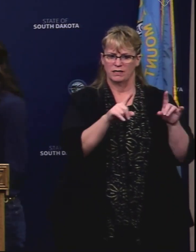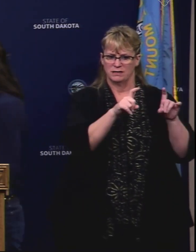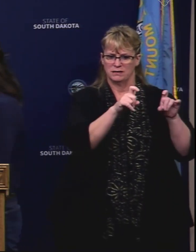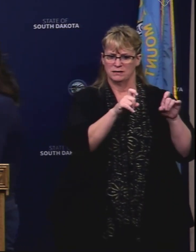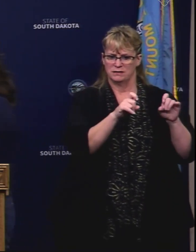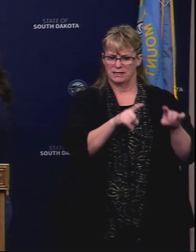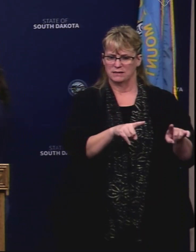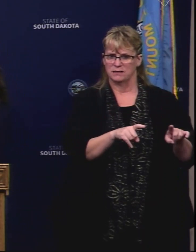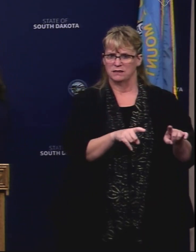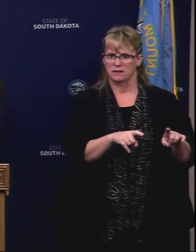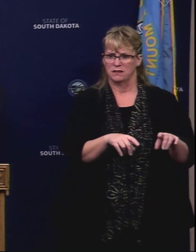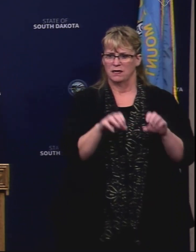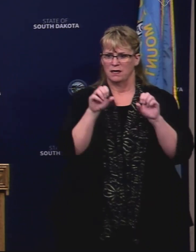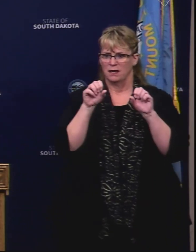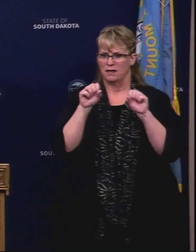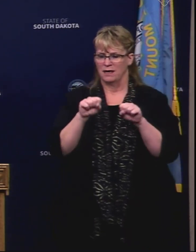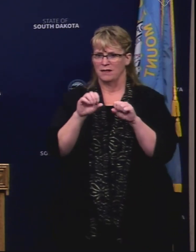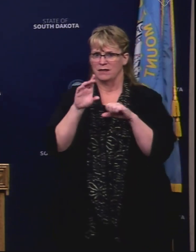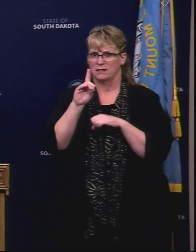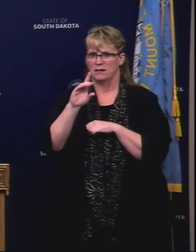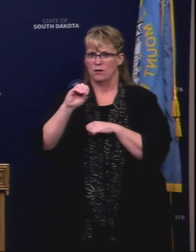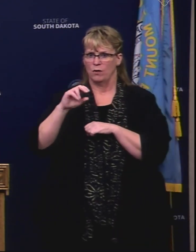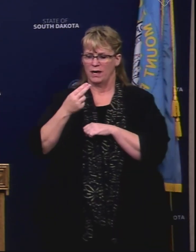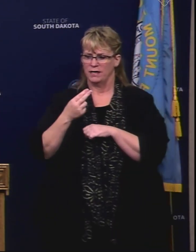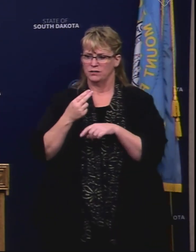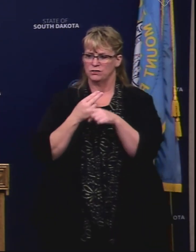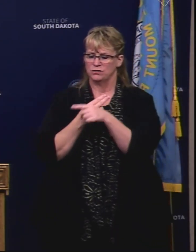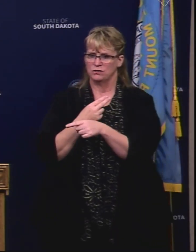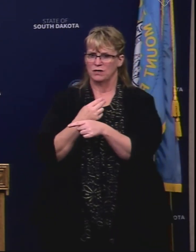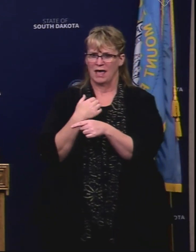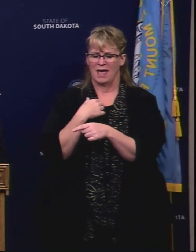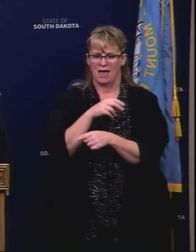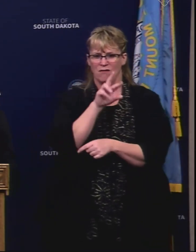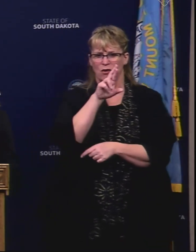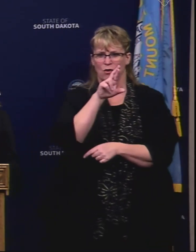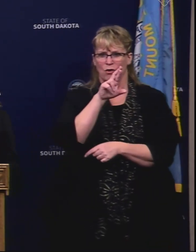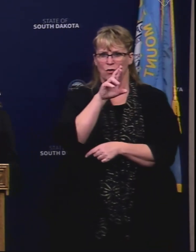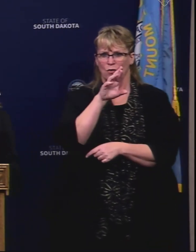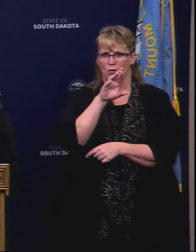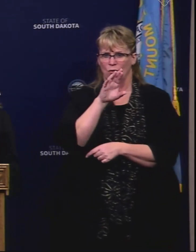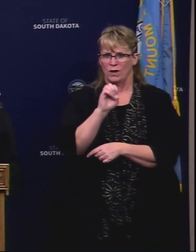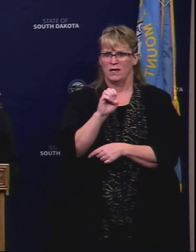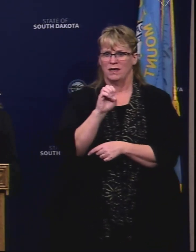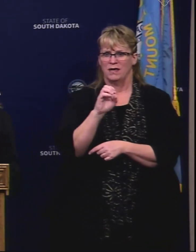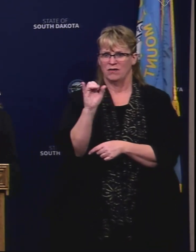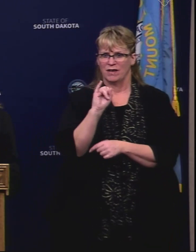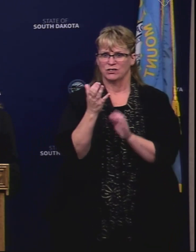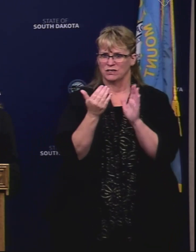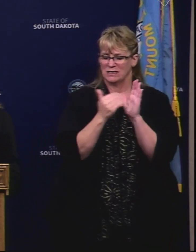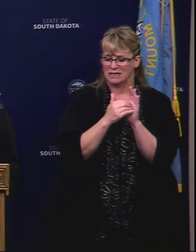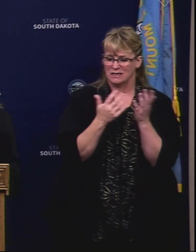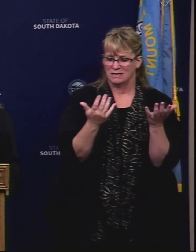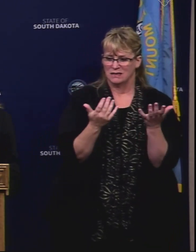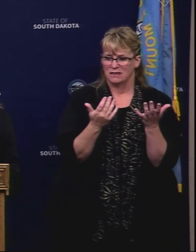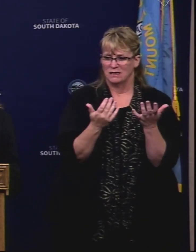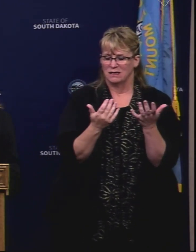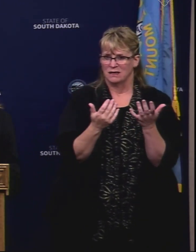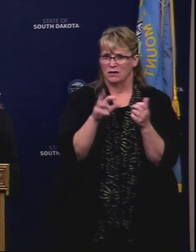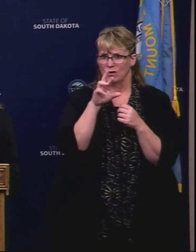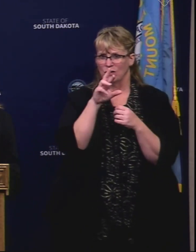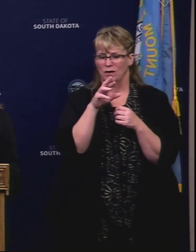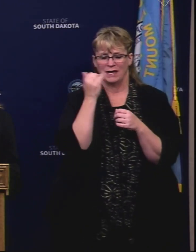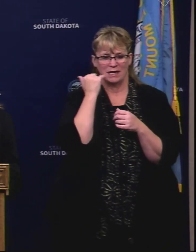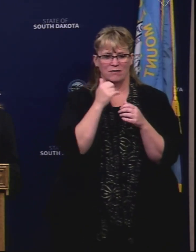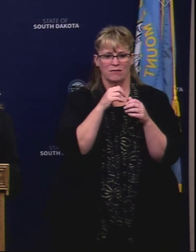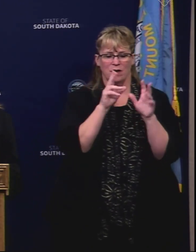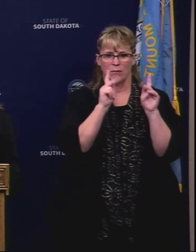DOH to track maybe reinfection? Because there's some discussions in health circles about that. Can you track if a